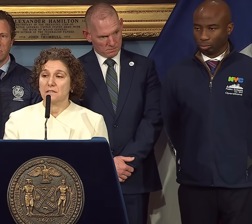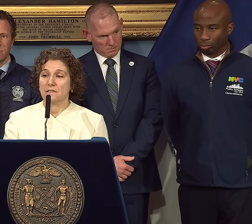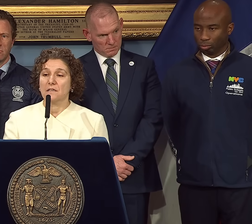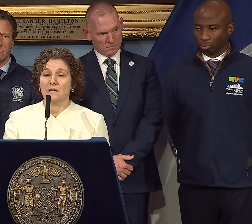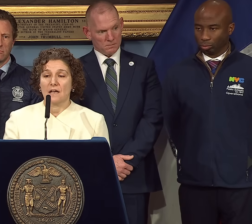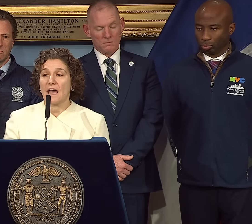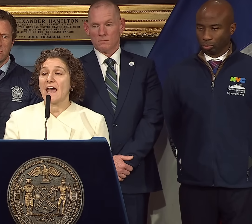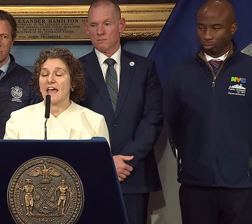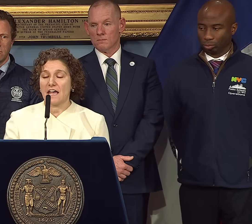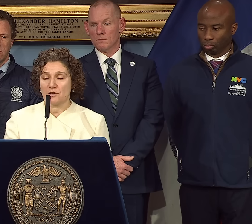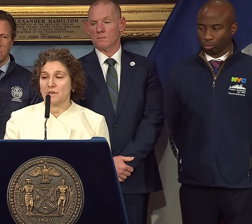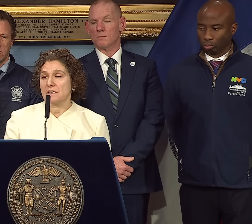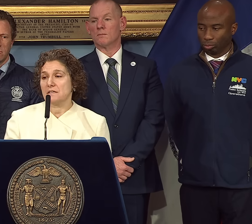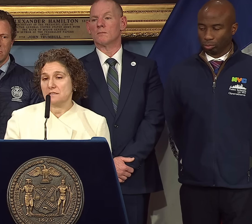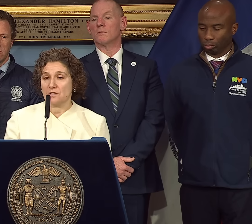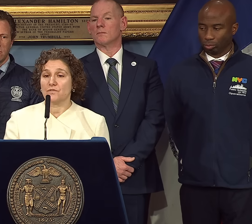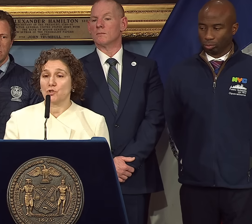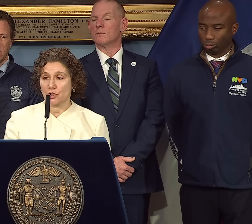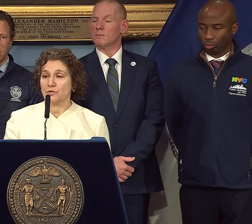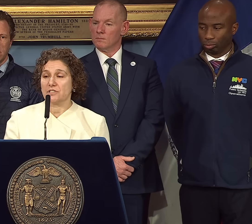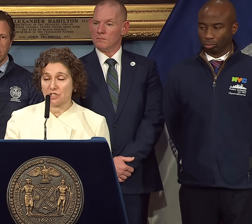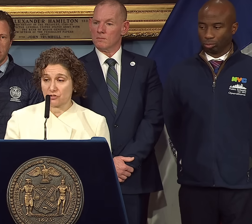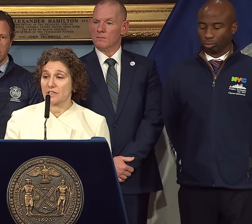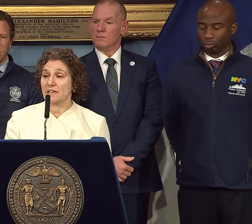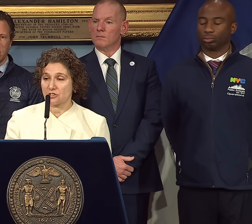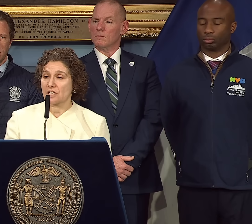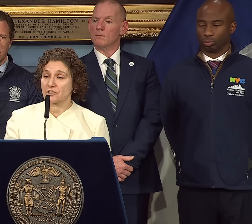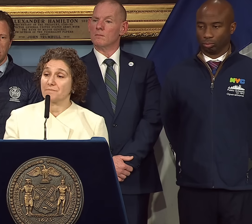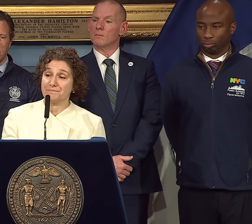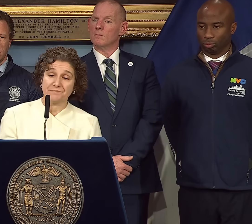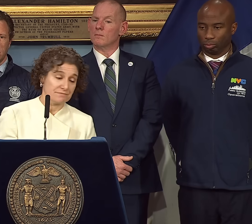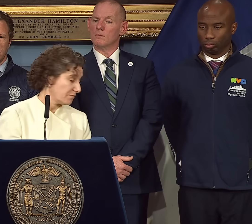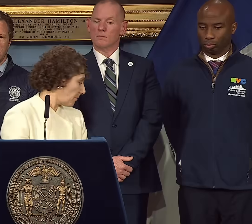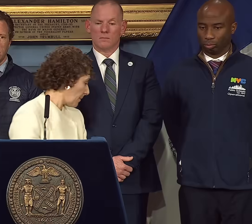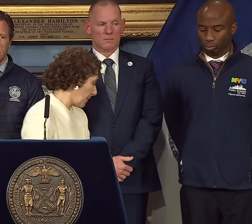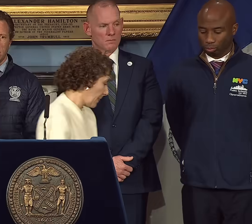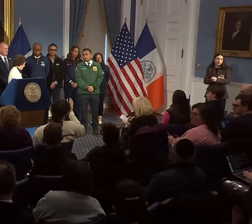needs shelter can get shelter. Anybody in the city of New York who needs shelter can get shelter.